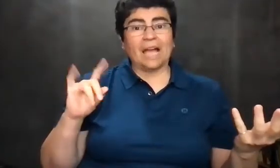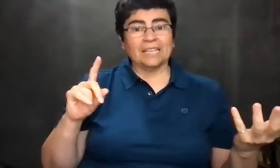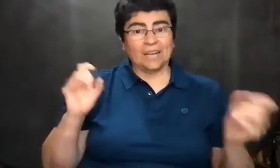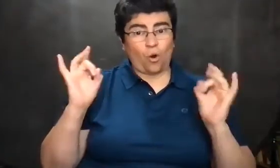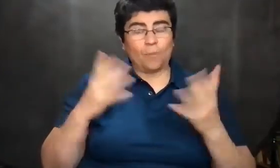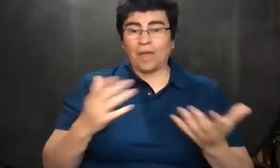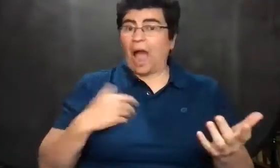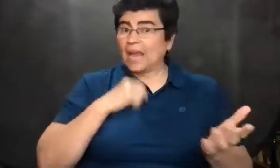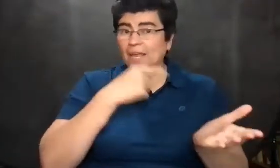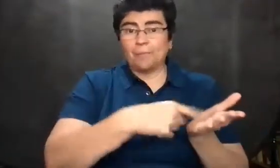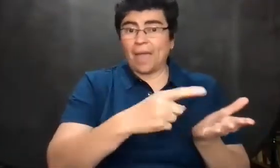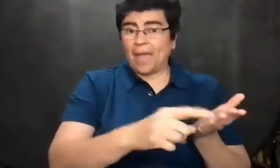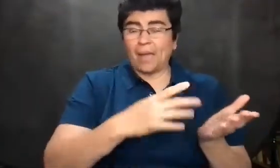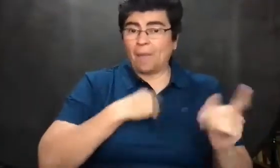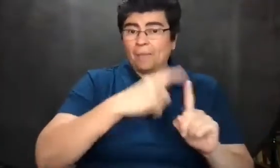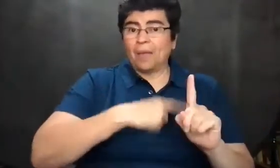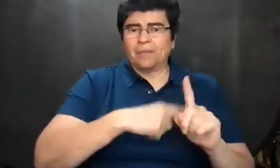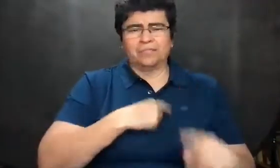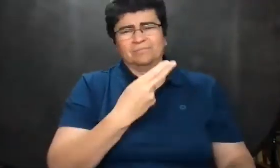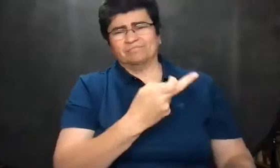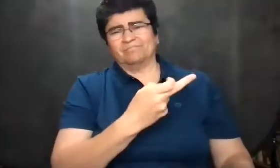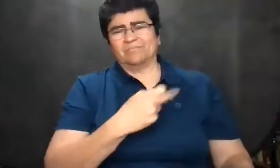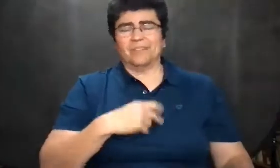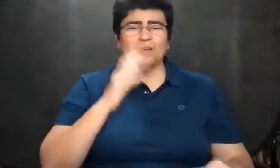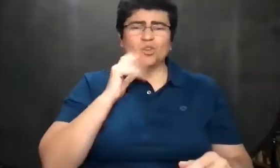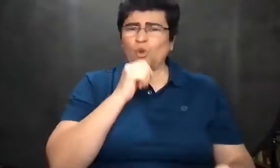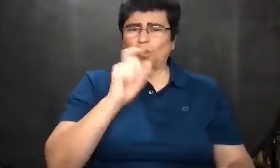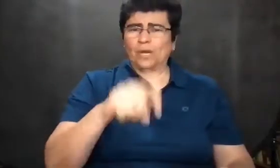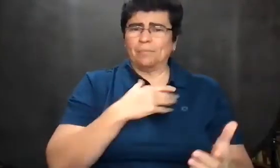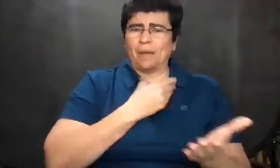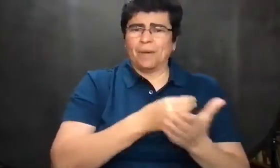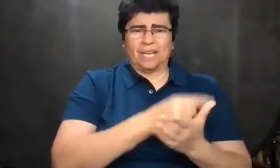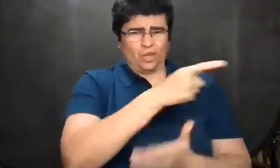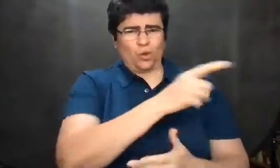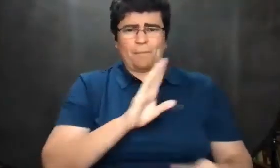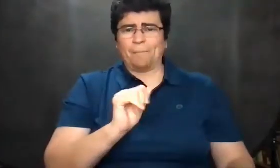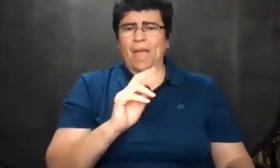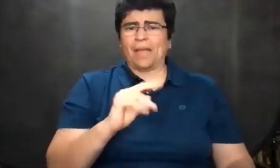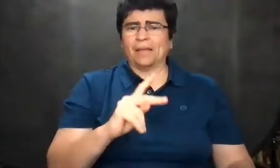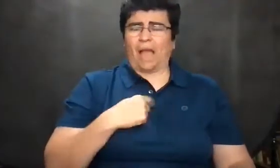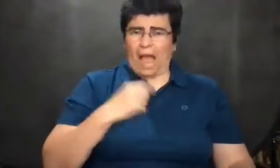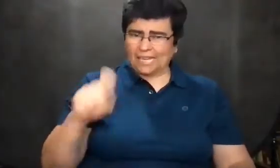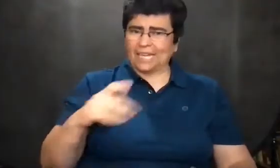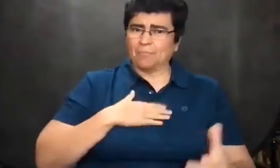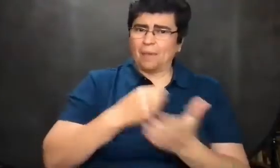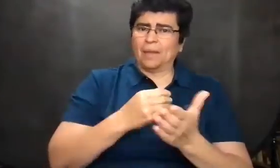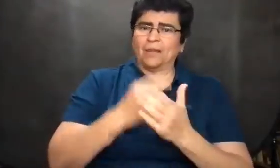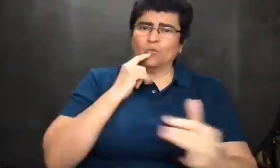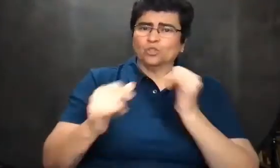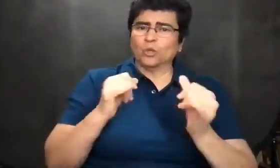mortgage payment. To hell with you guys. You don't need my money. You're a bank. I need my money to drink, and I had all